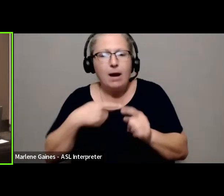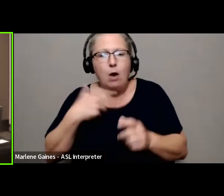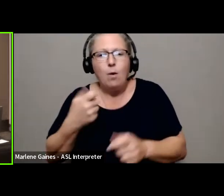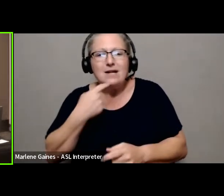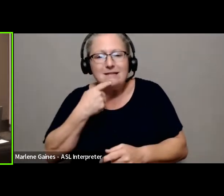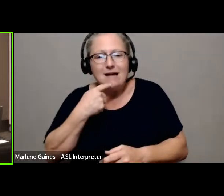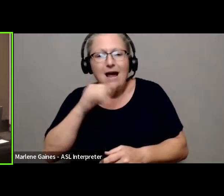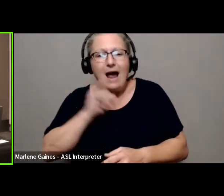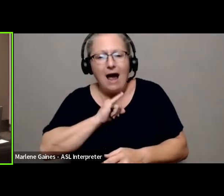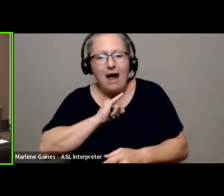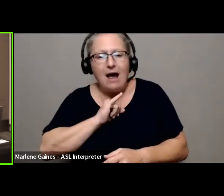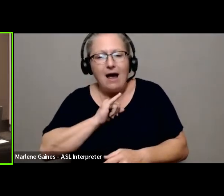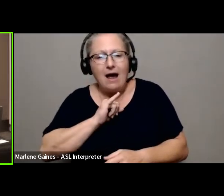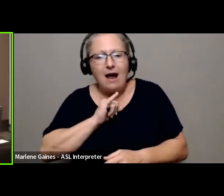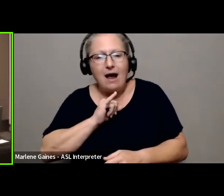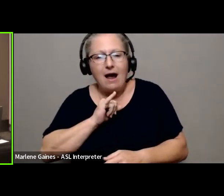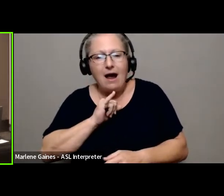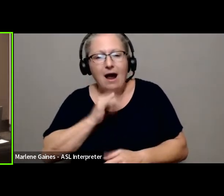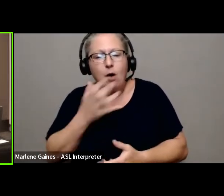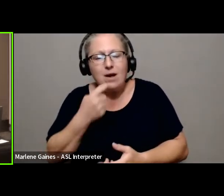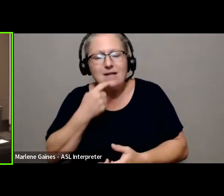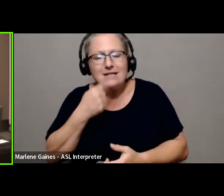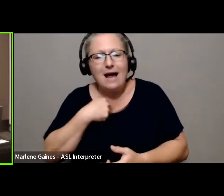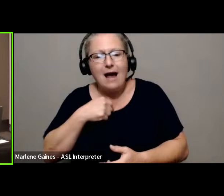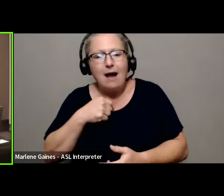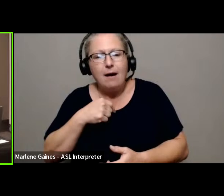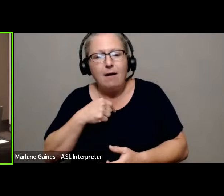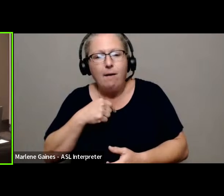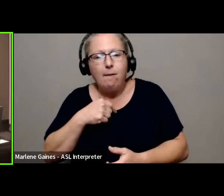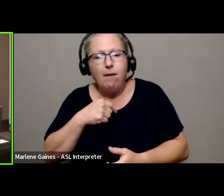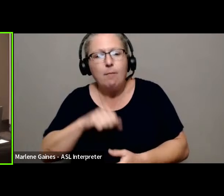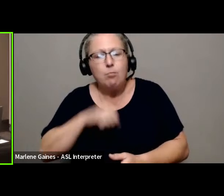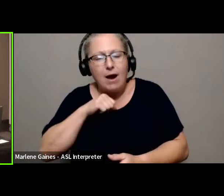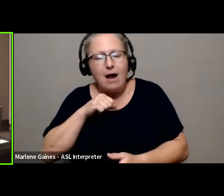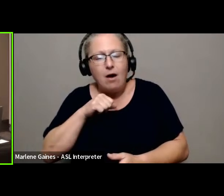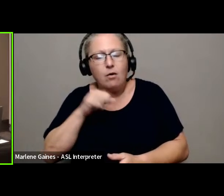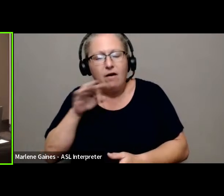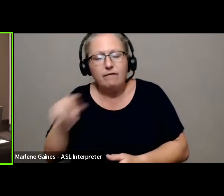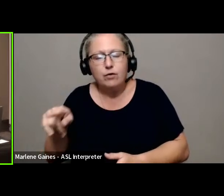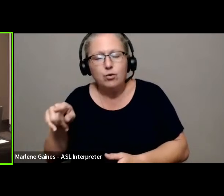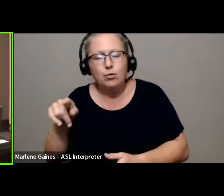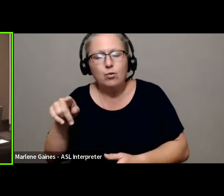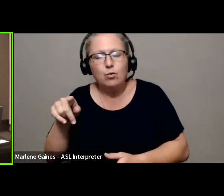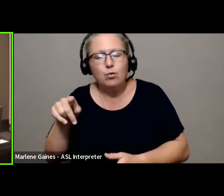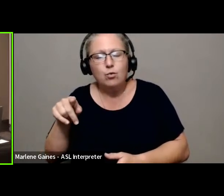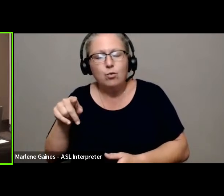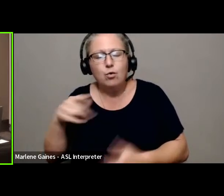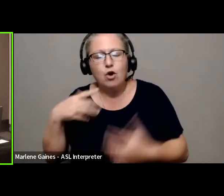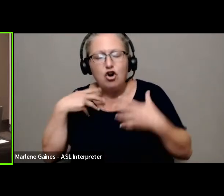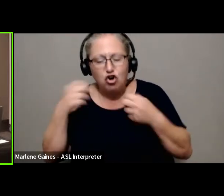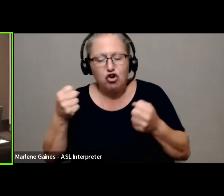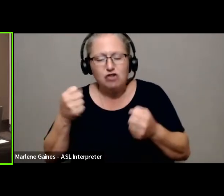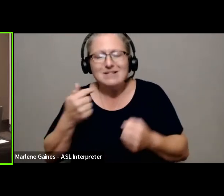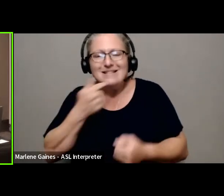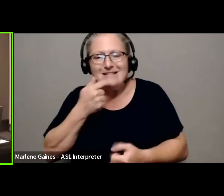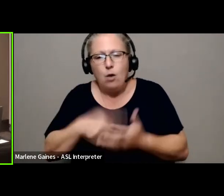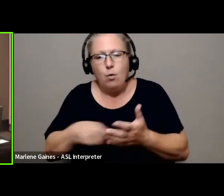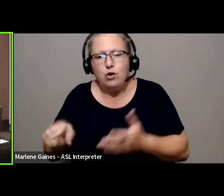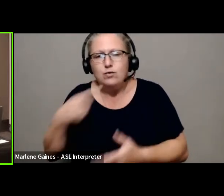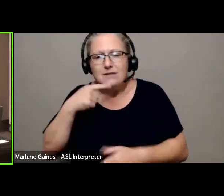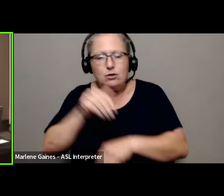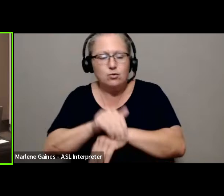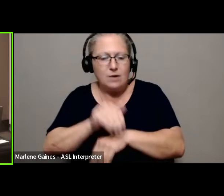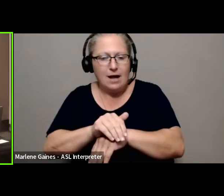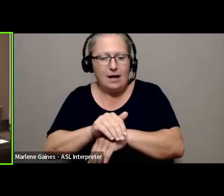that I just want to say I'm proud of you having the courage to say what you said